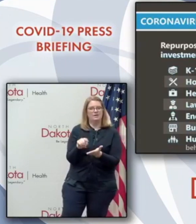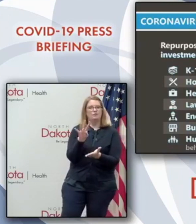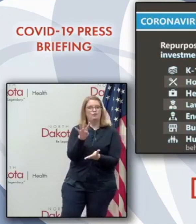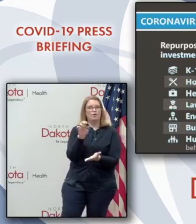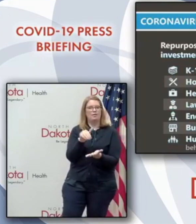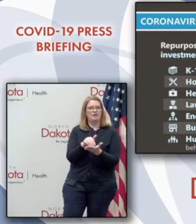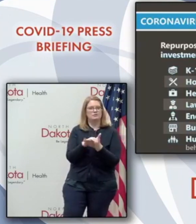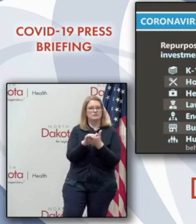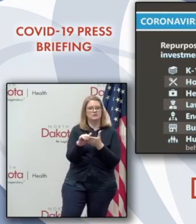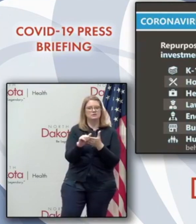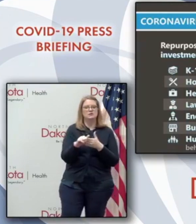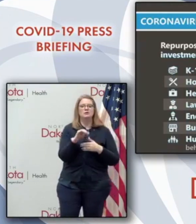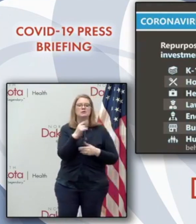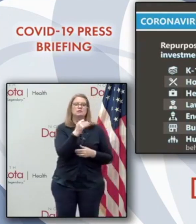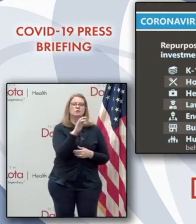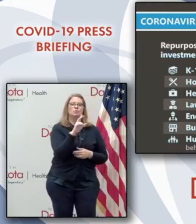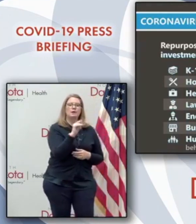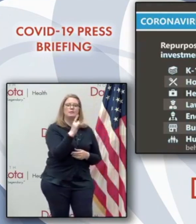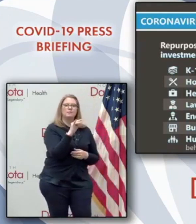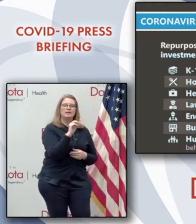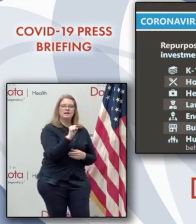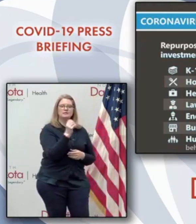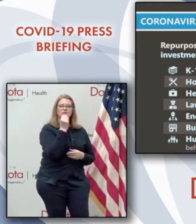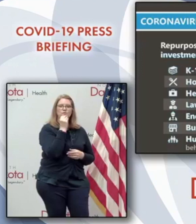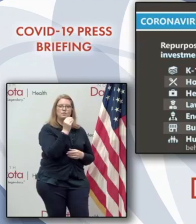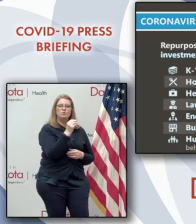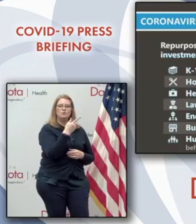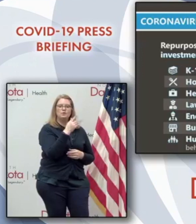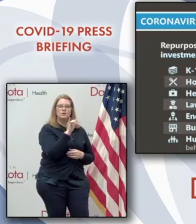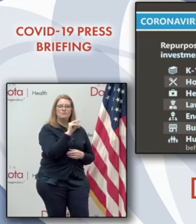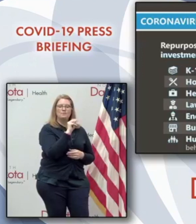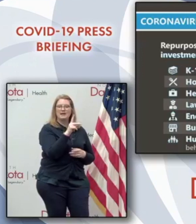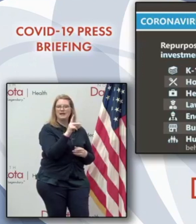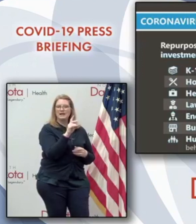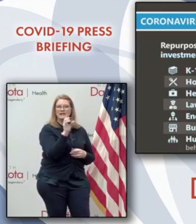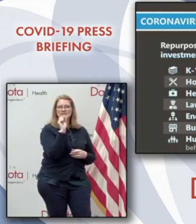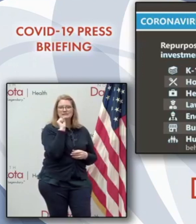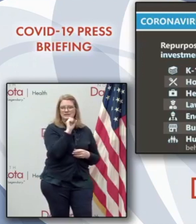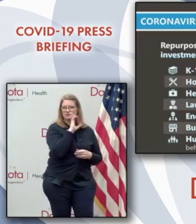$400,000. And then the Great Plains Food Bank and Senior Nutrition Services,